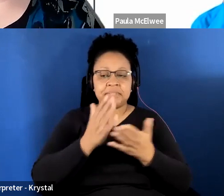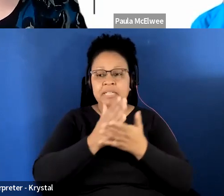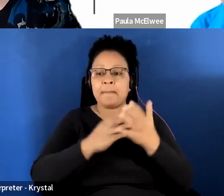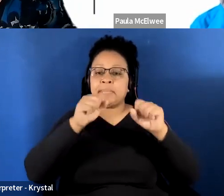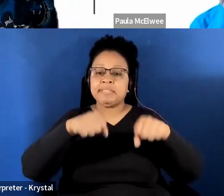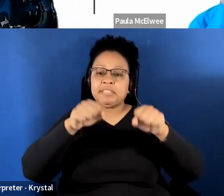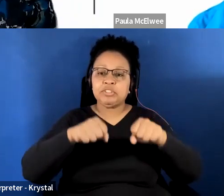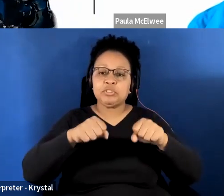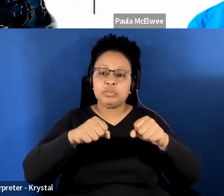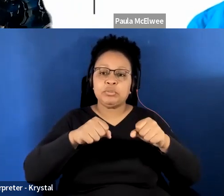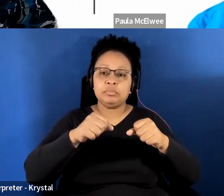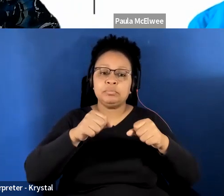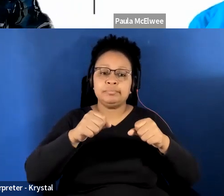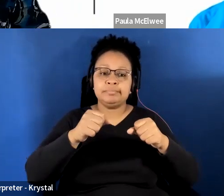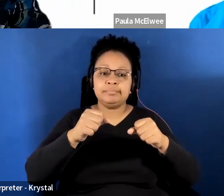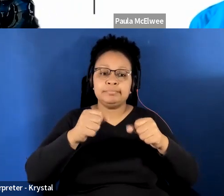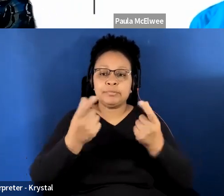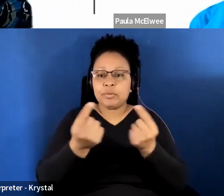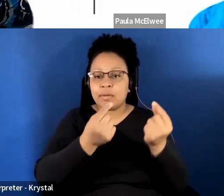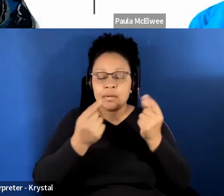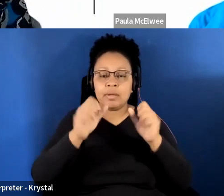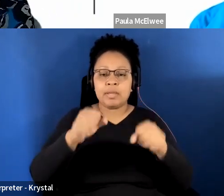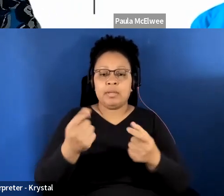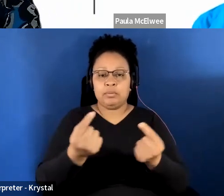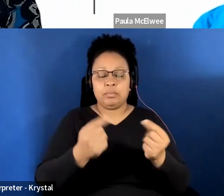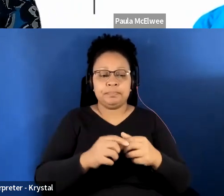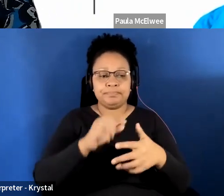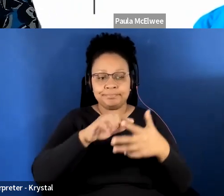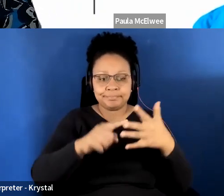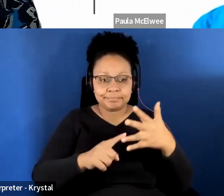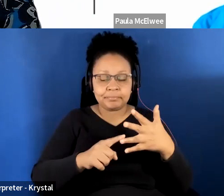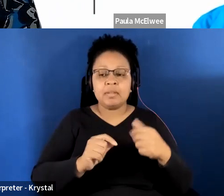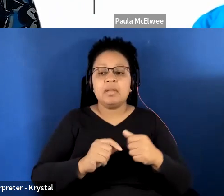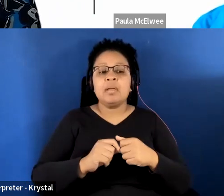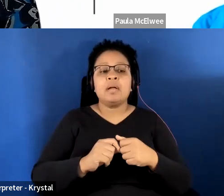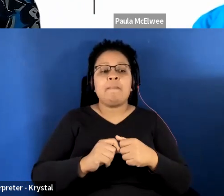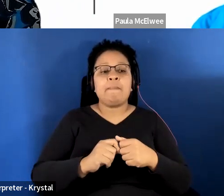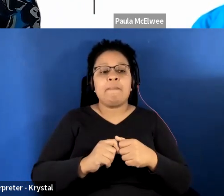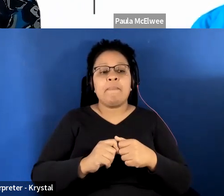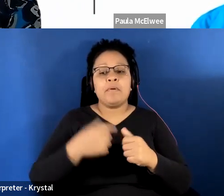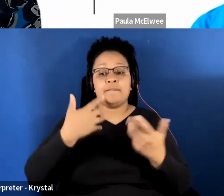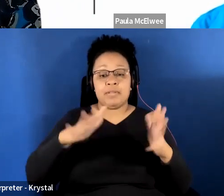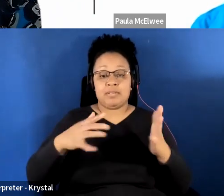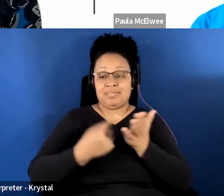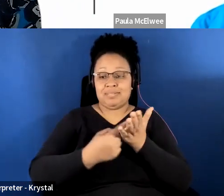potential actions that you can take a look at. We've already talked a little about your